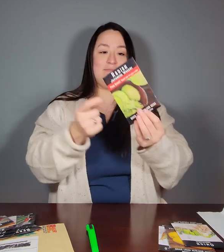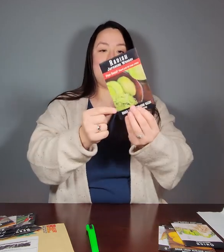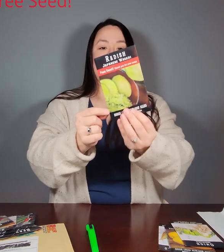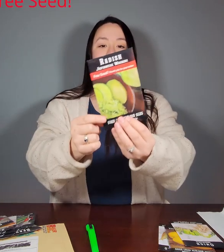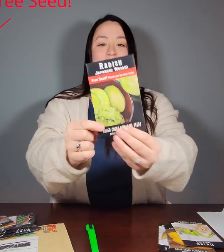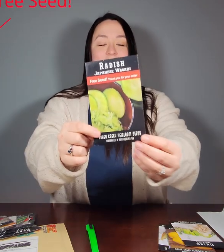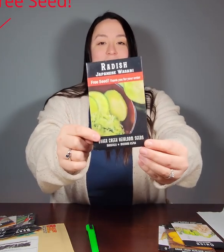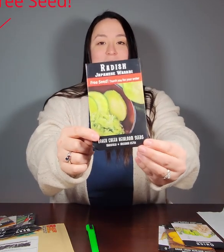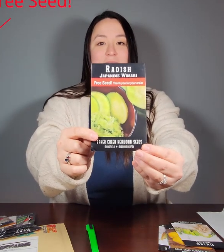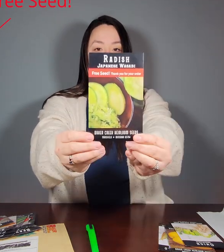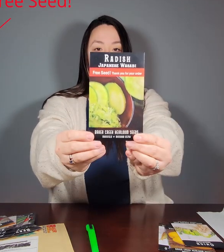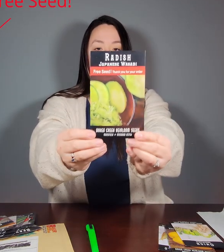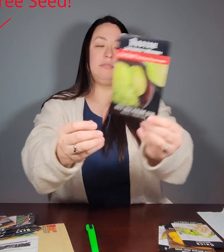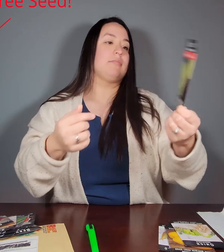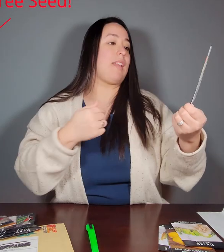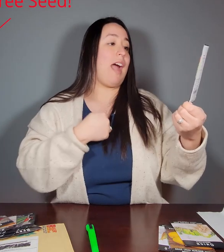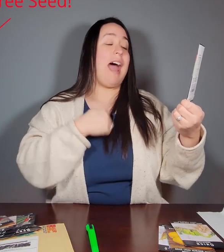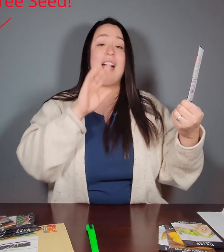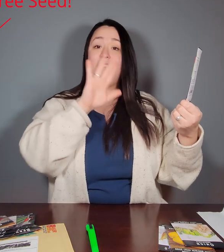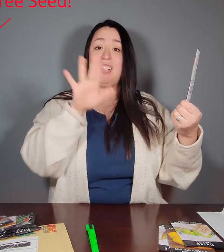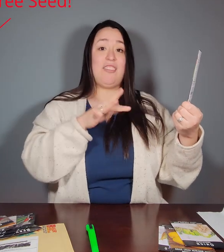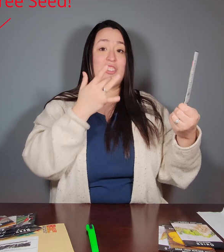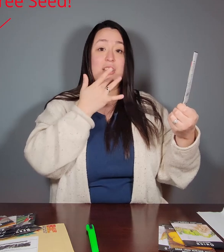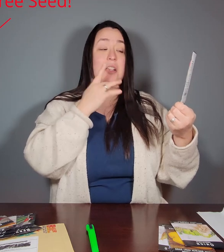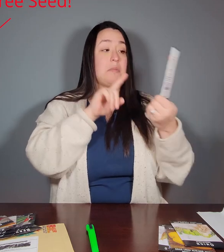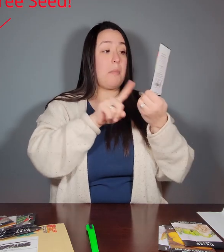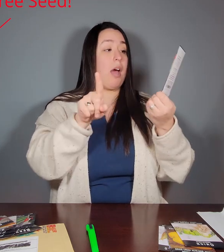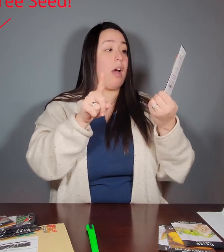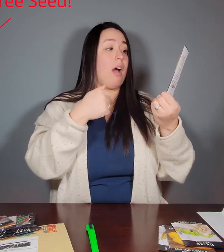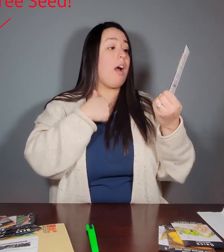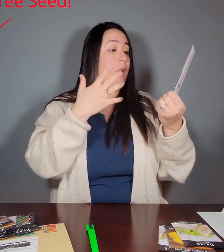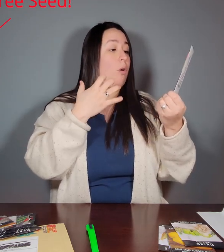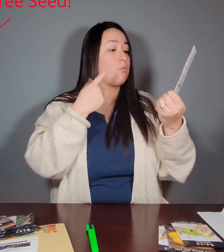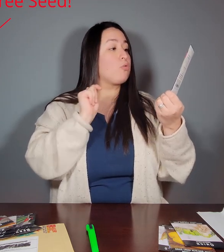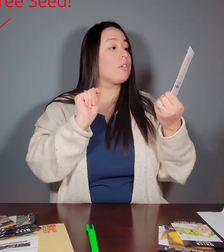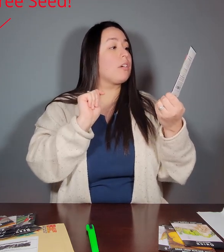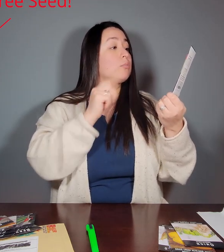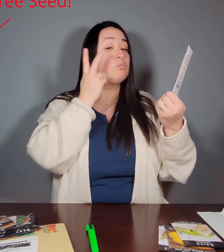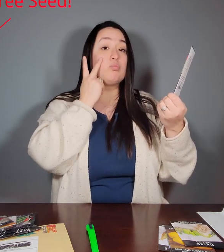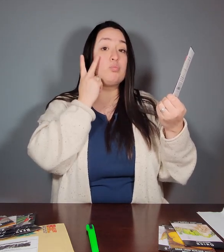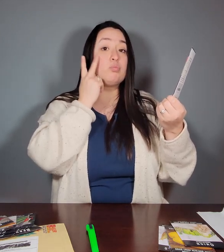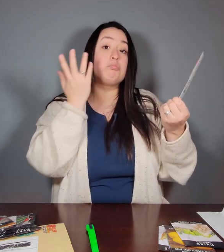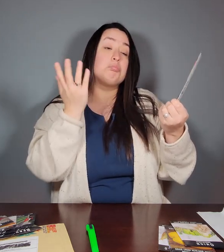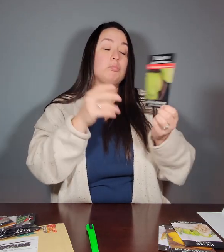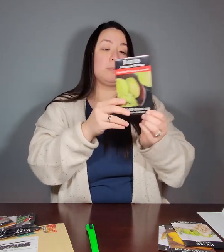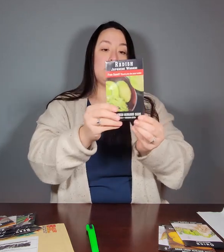for my seed, this is what I got. I've never tasted these, but I want to try them. We'll see.